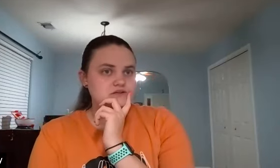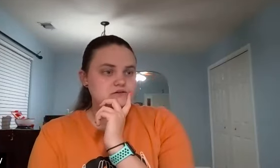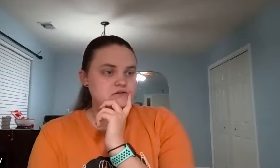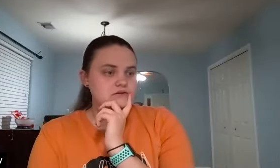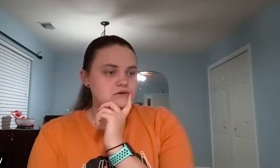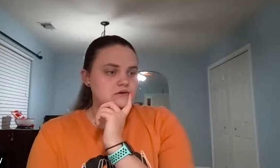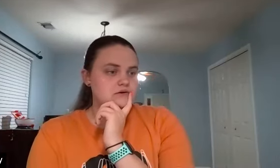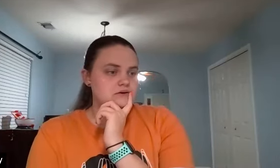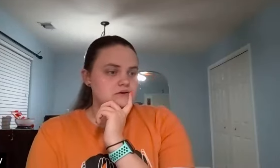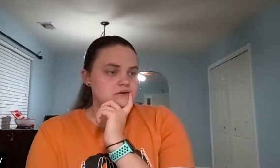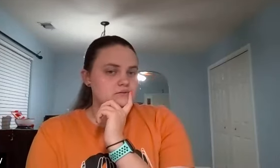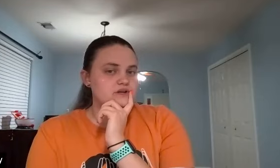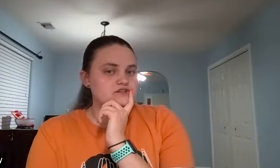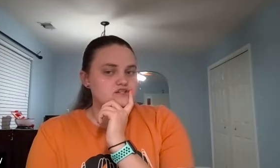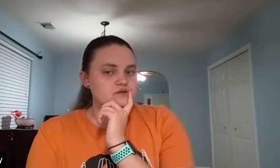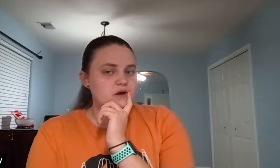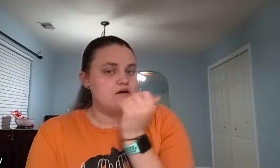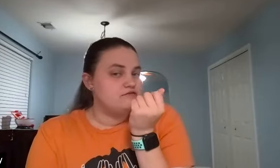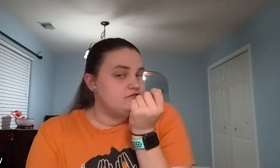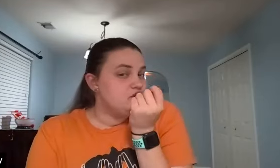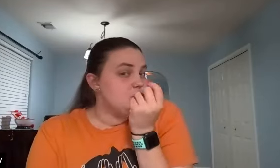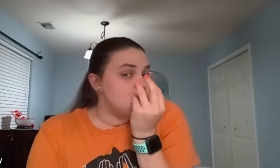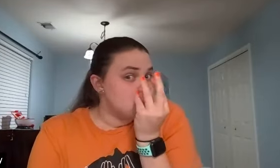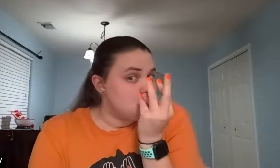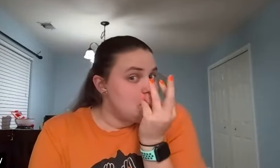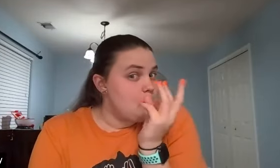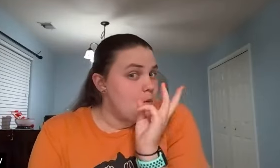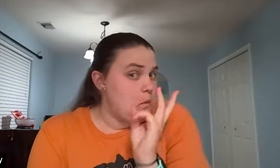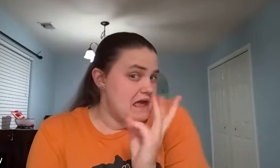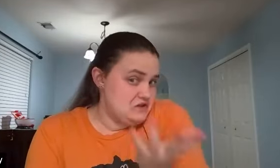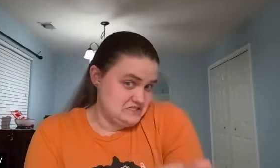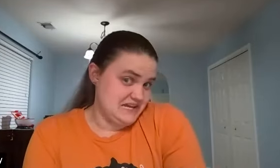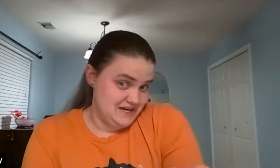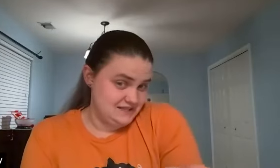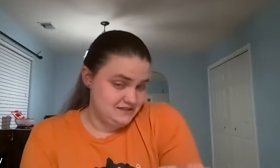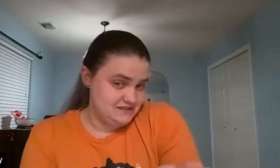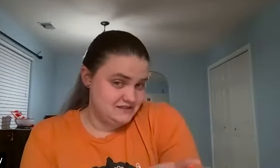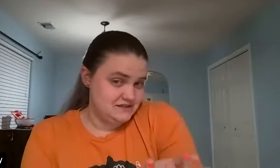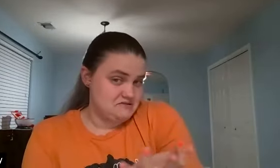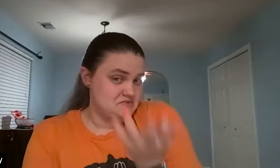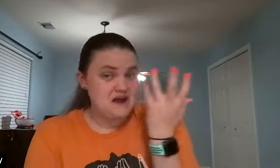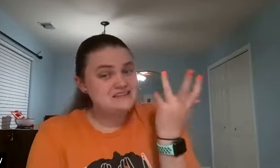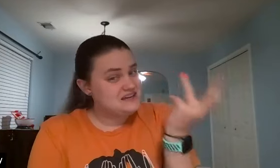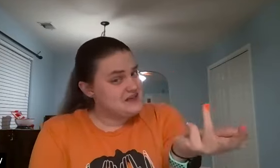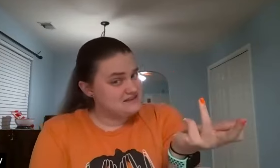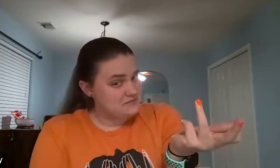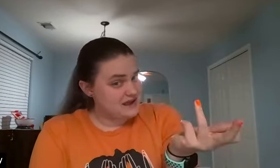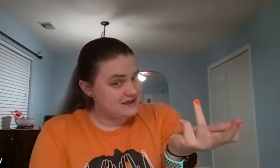do. We could do a few weather signs. We've not done that in the